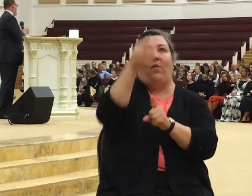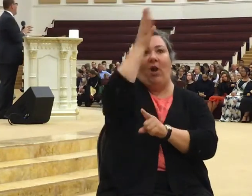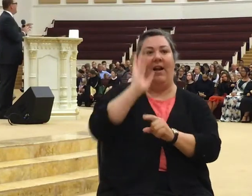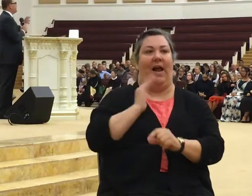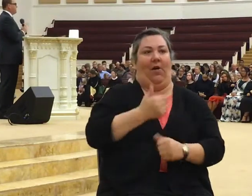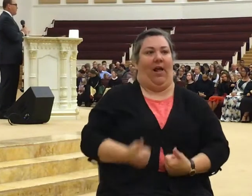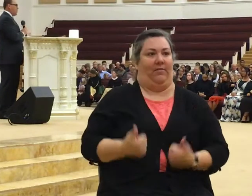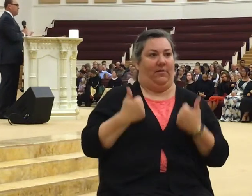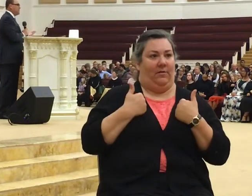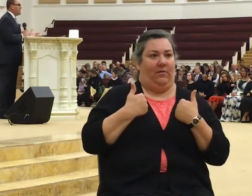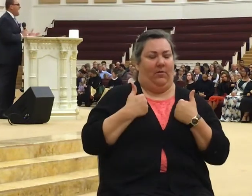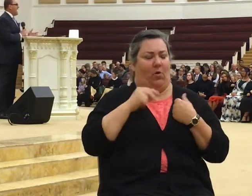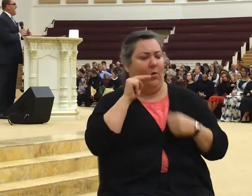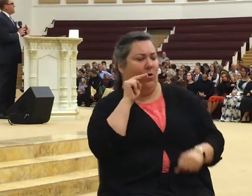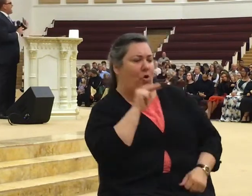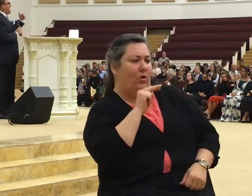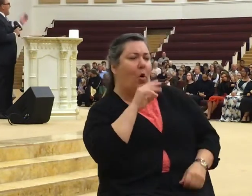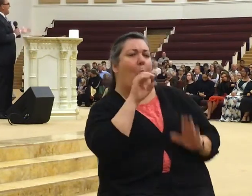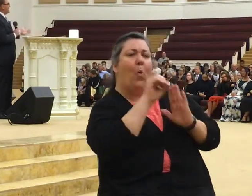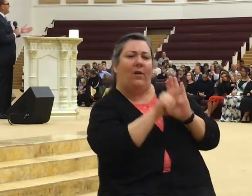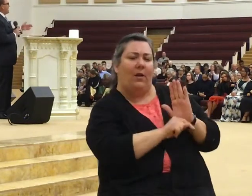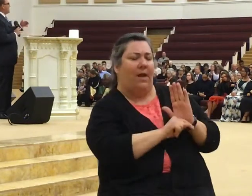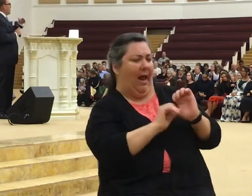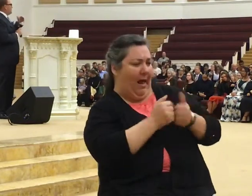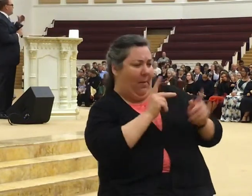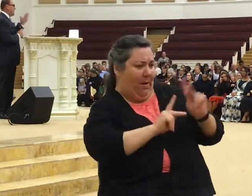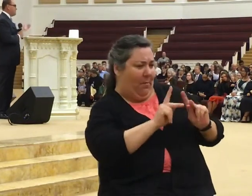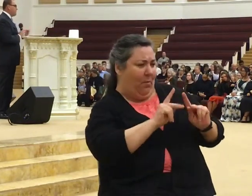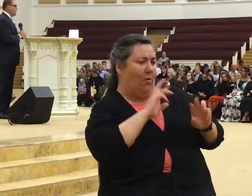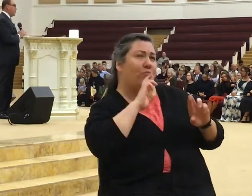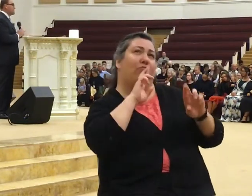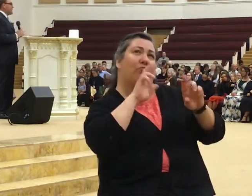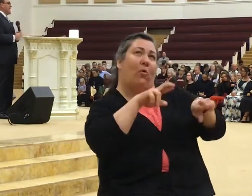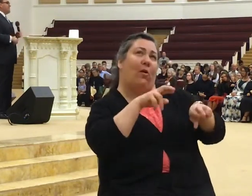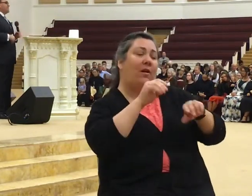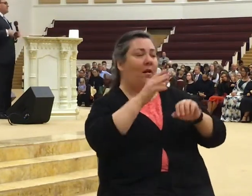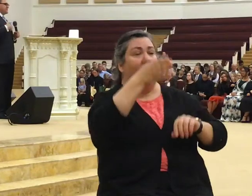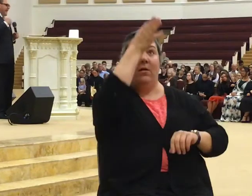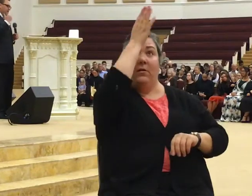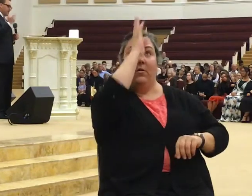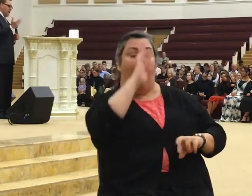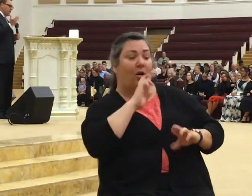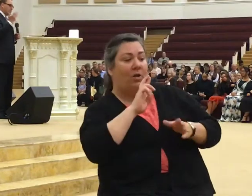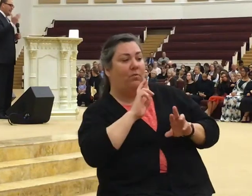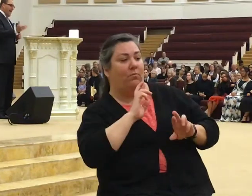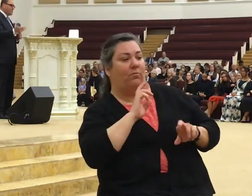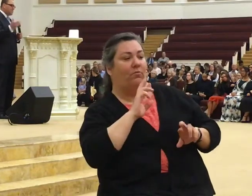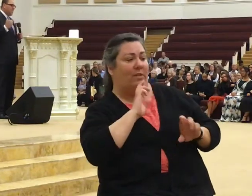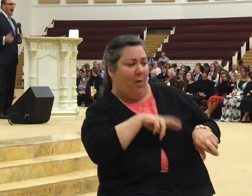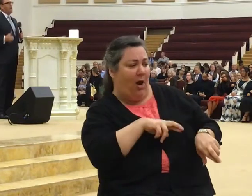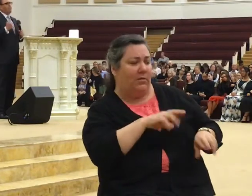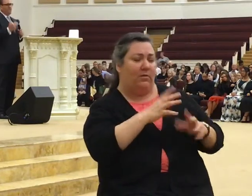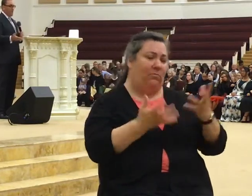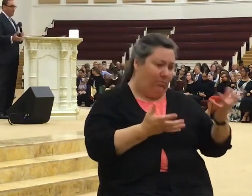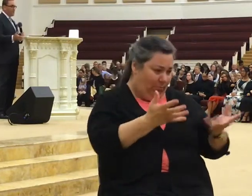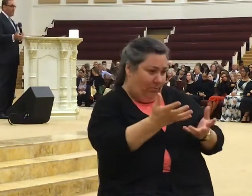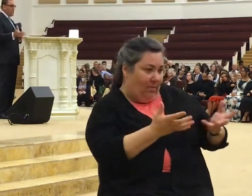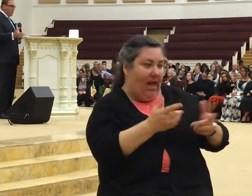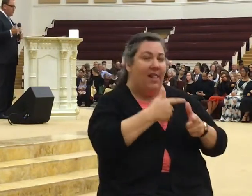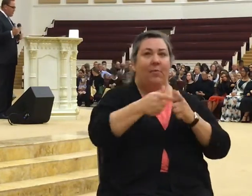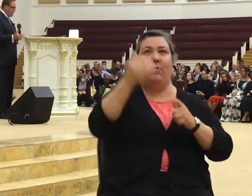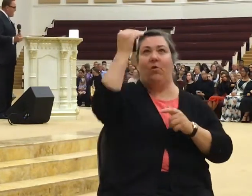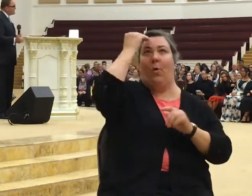acted and how they performed and how God acted according to their performance, and then see how God will act with our